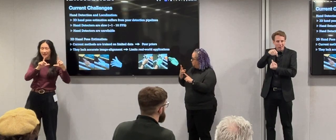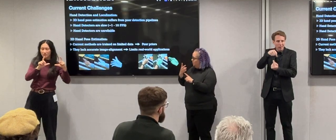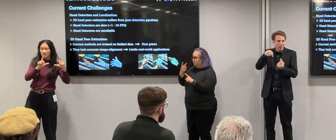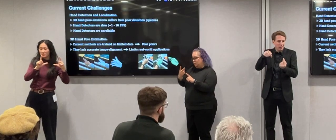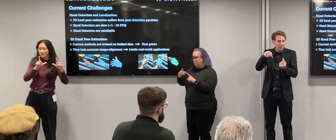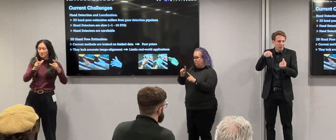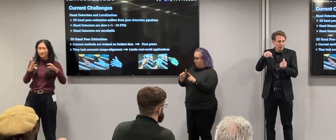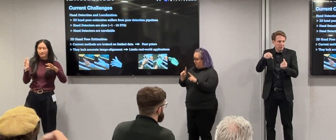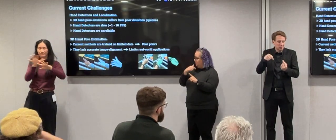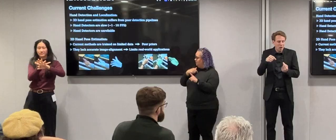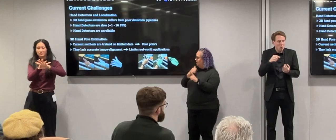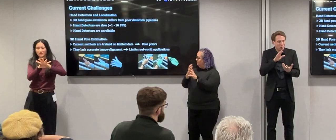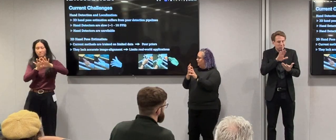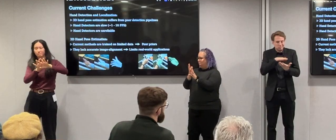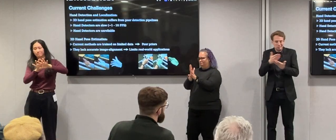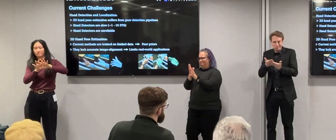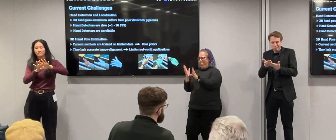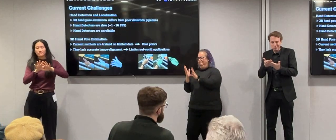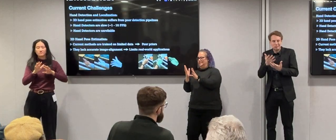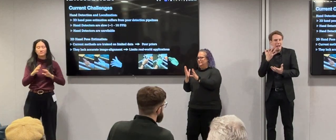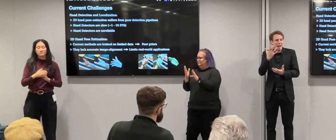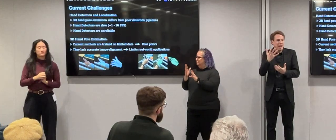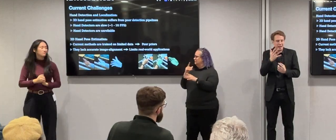misaligned version of the hand.